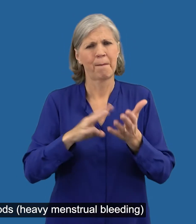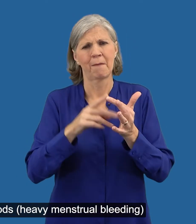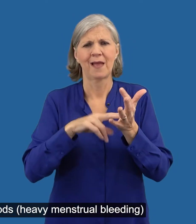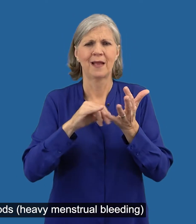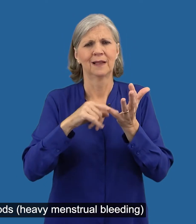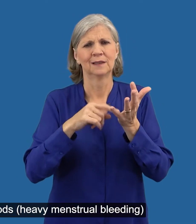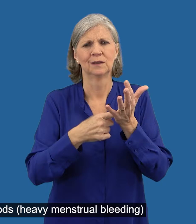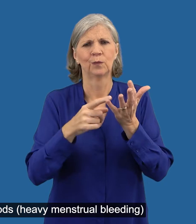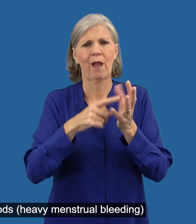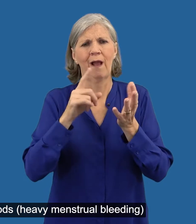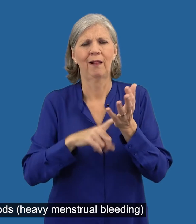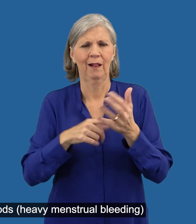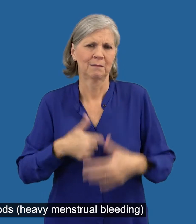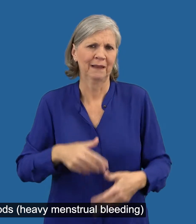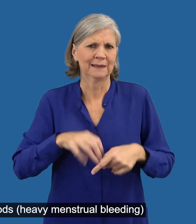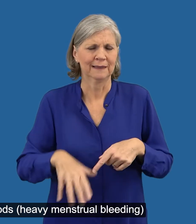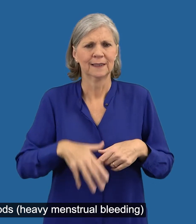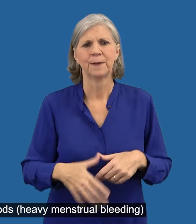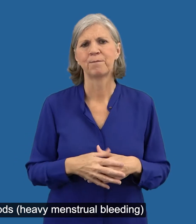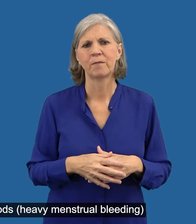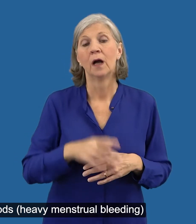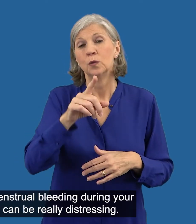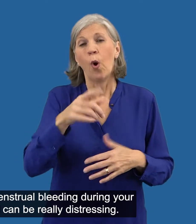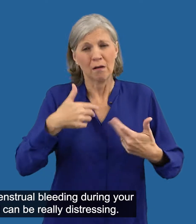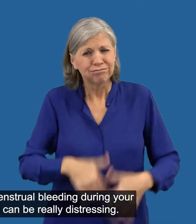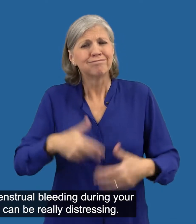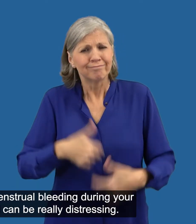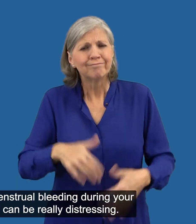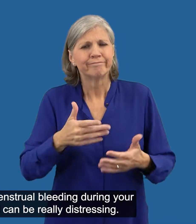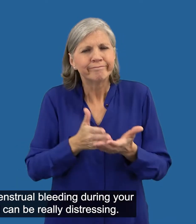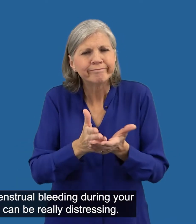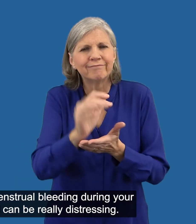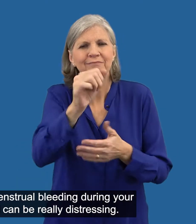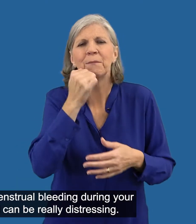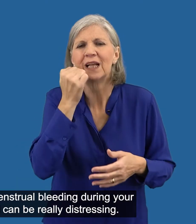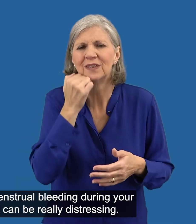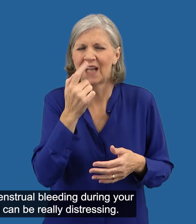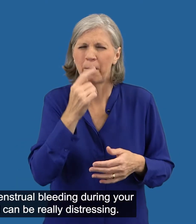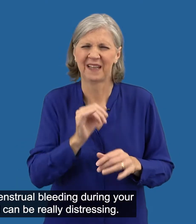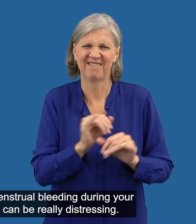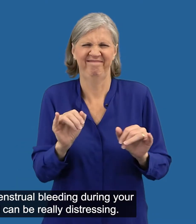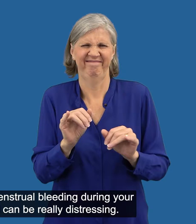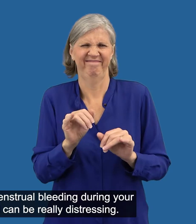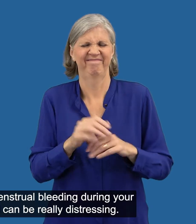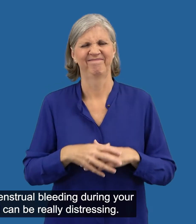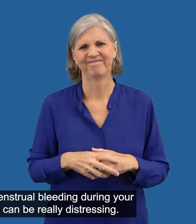Heavy periods. Heavy menstrual bleeding. Heavy menstrual bleeding during your period can be